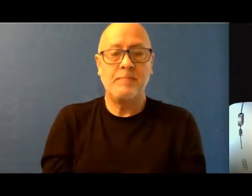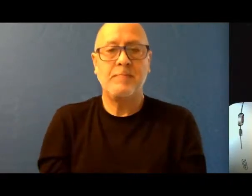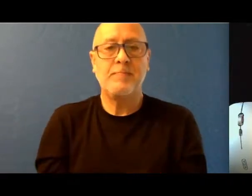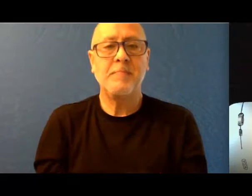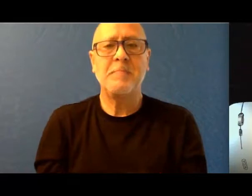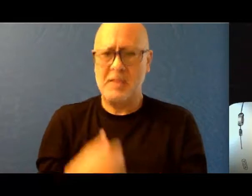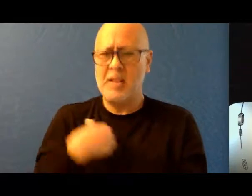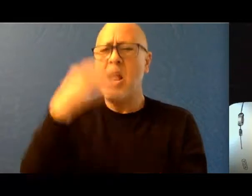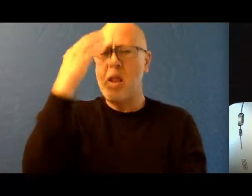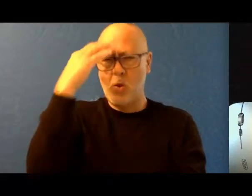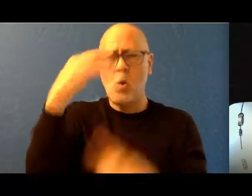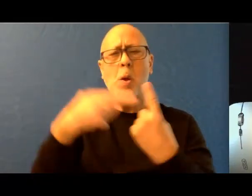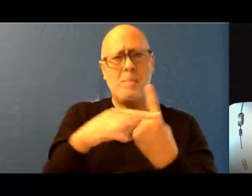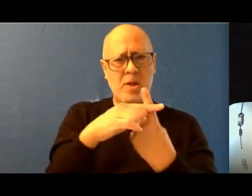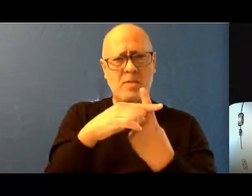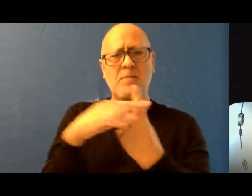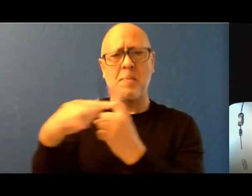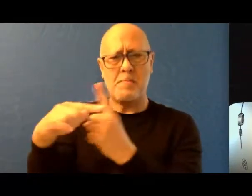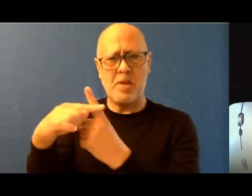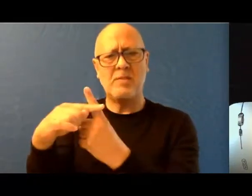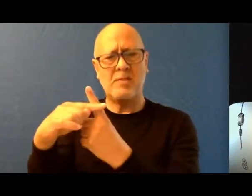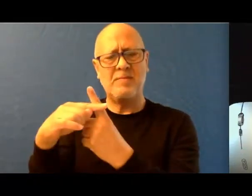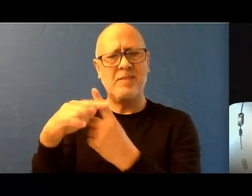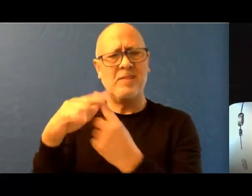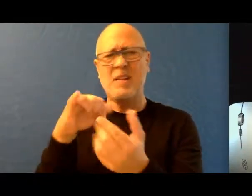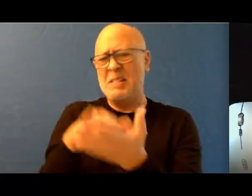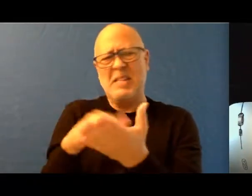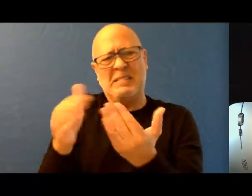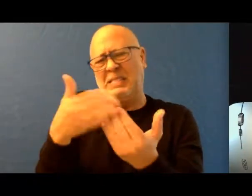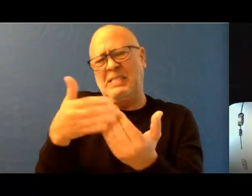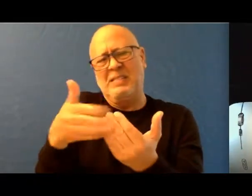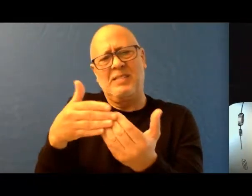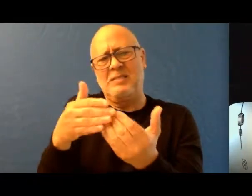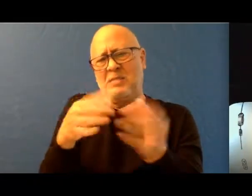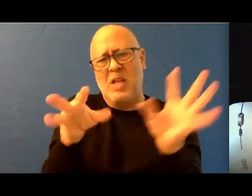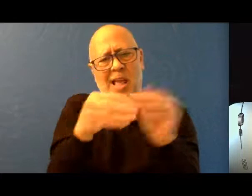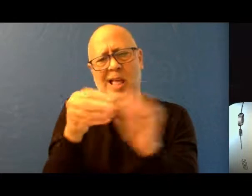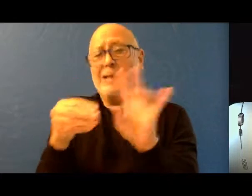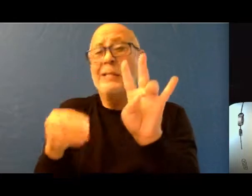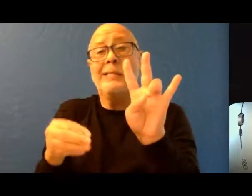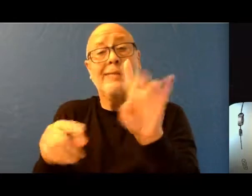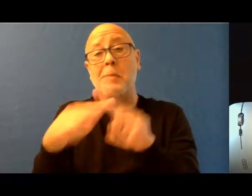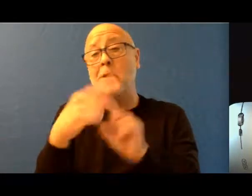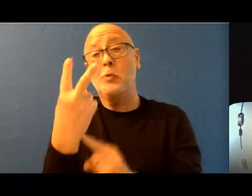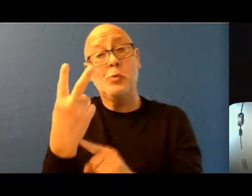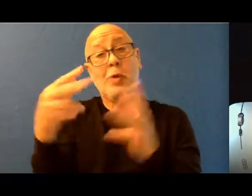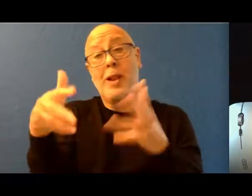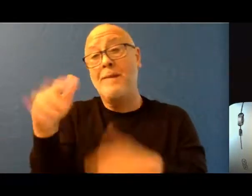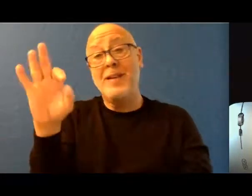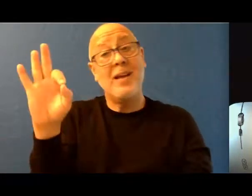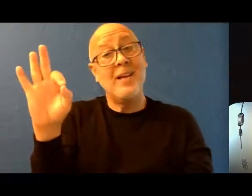And I know a positive and a positive like that, that's just going to be easy to add across. So 7 plus 2 will give me